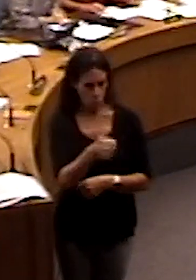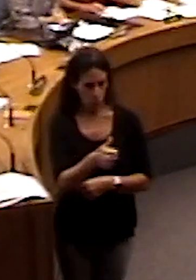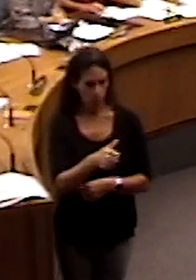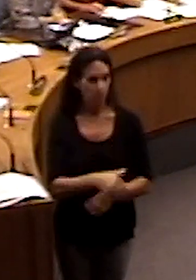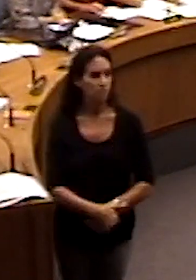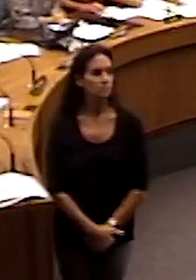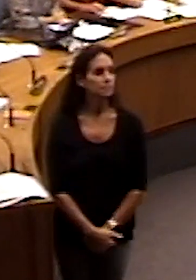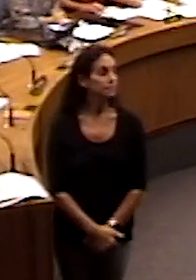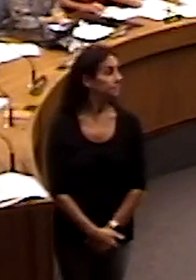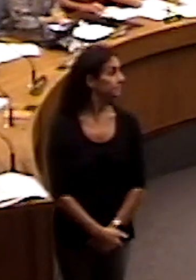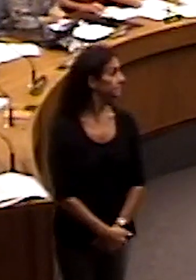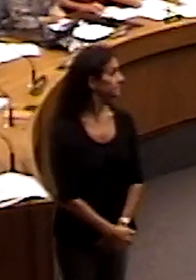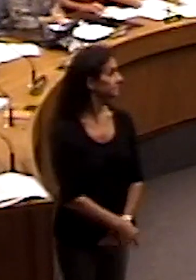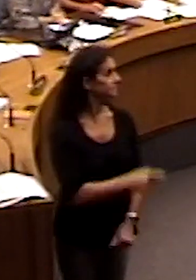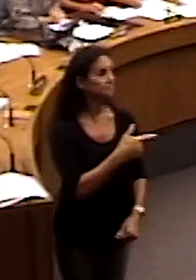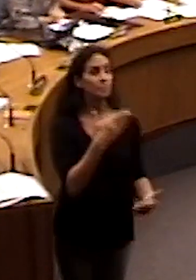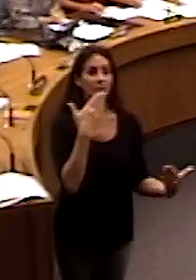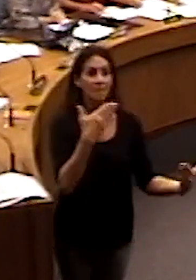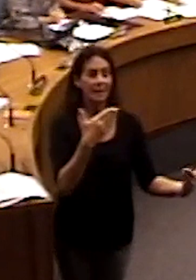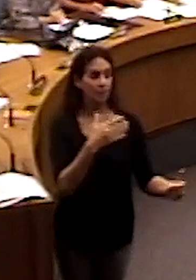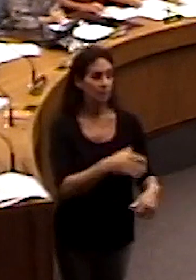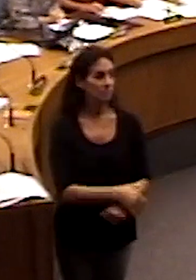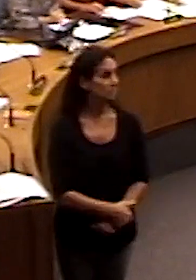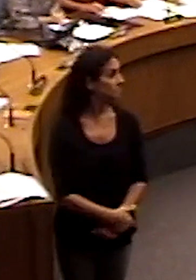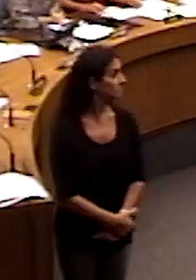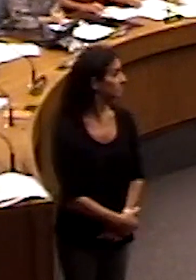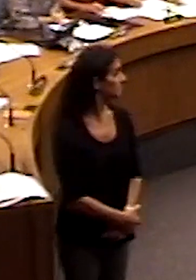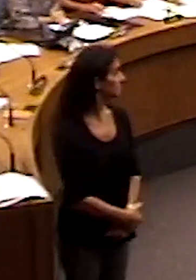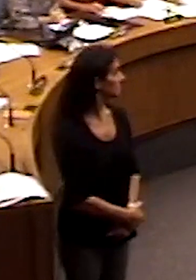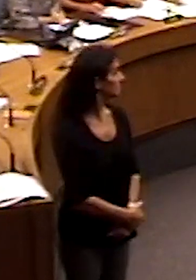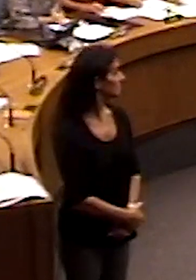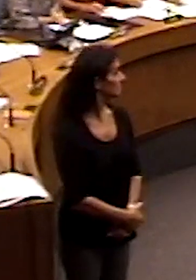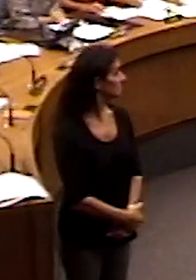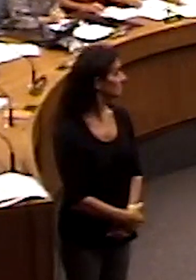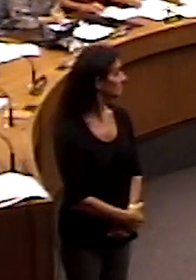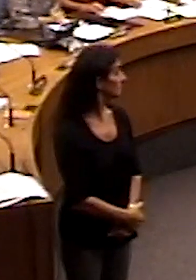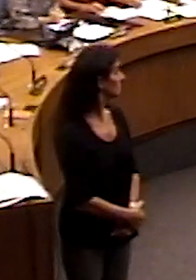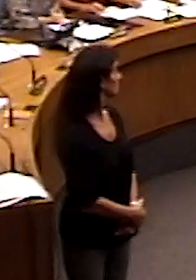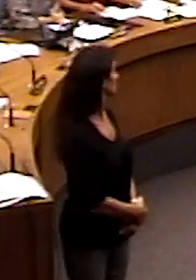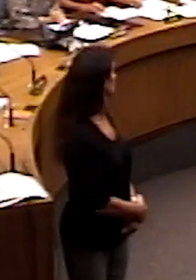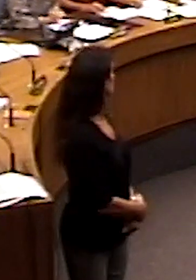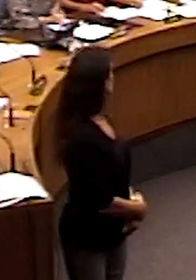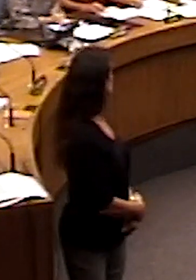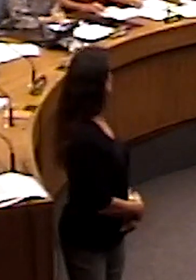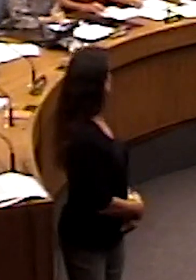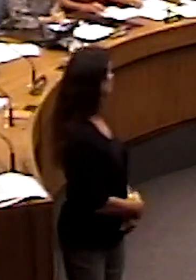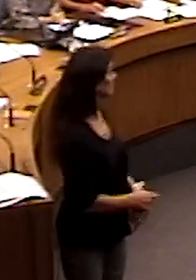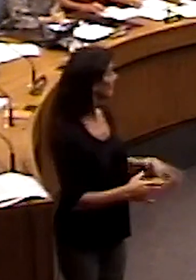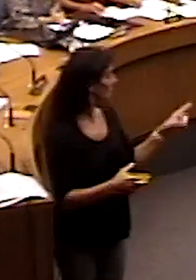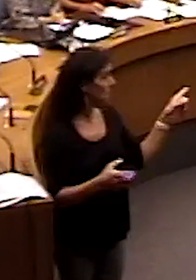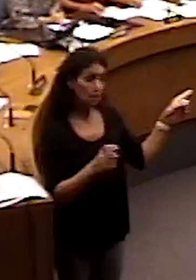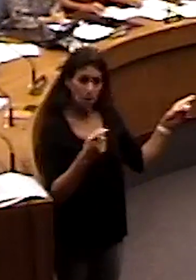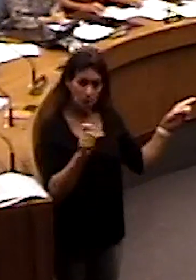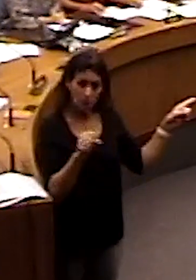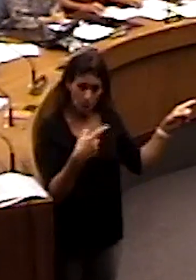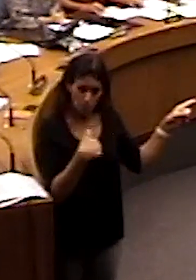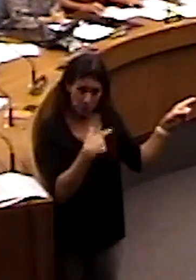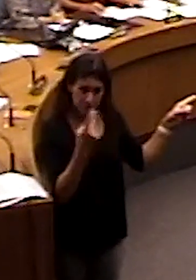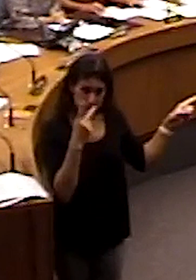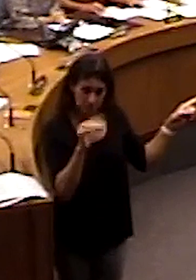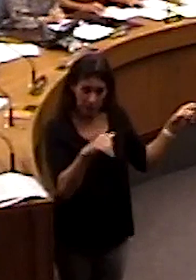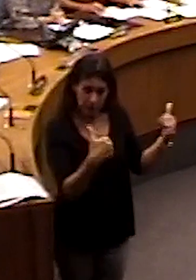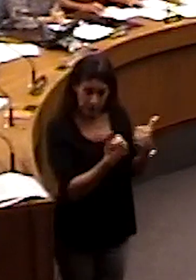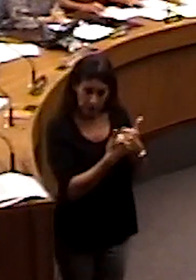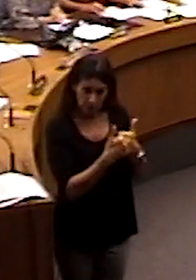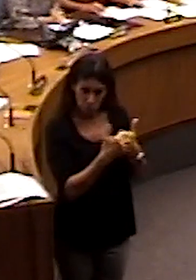see. Thank you. And is there somewhere online we can see that the end of that game at least? Or? I have the video. Thank you, Robert. Appreciate it. There's